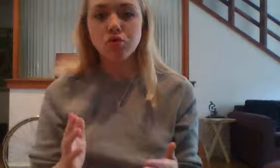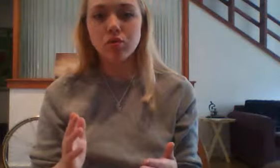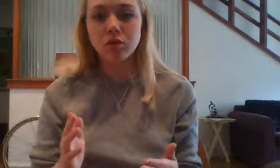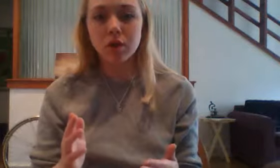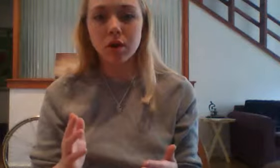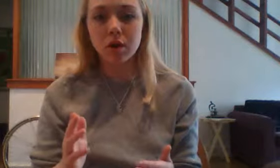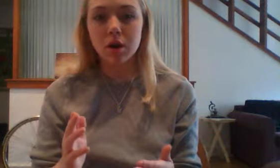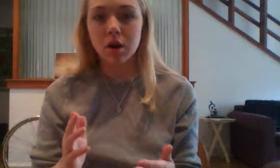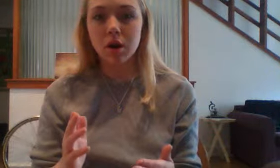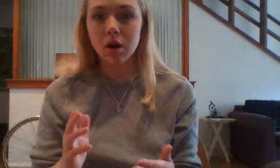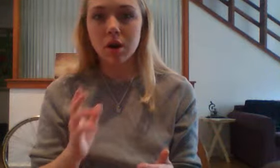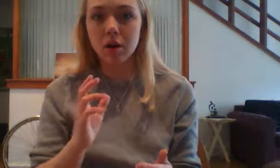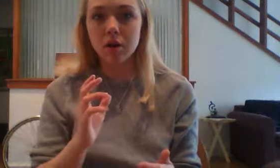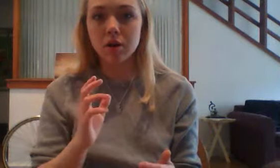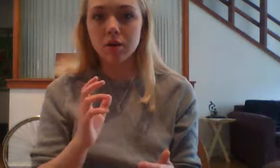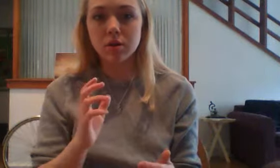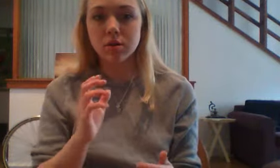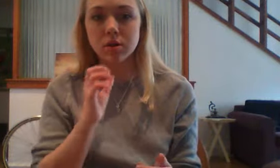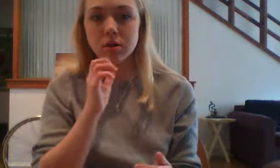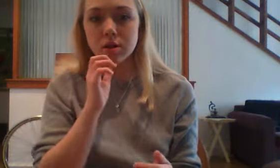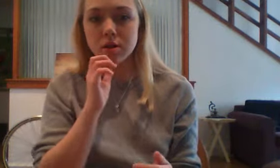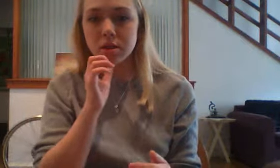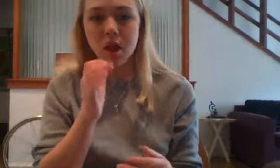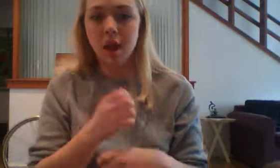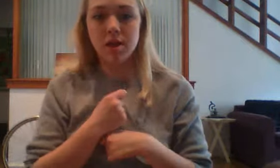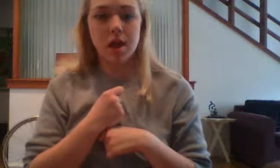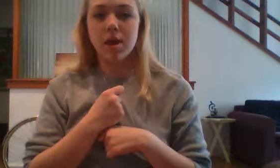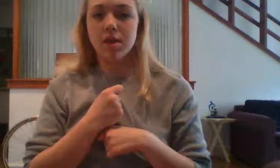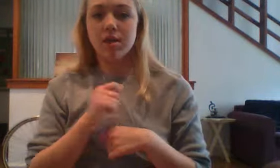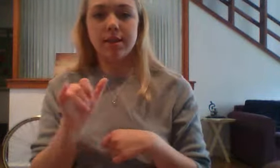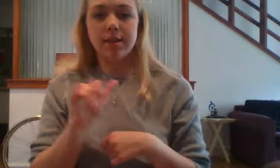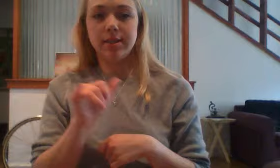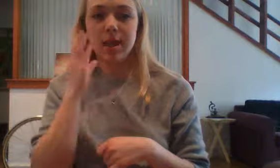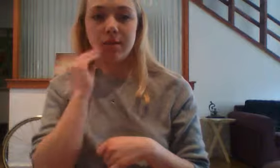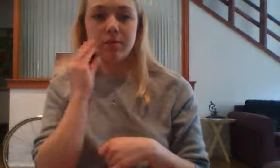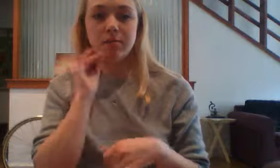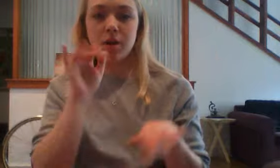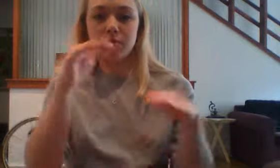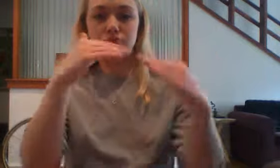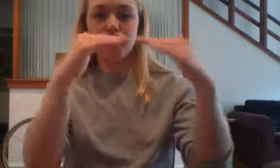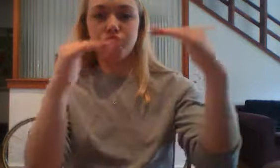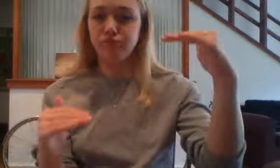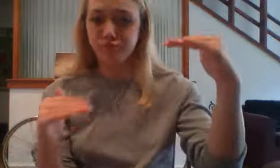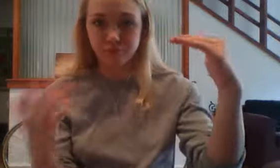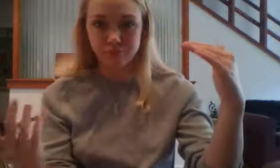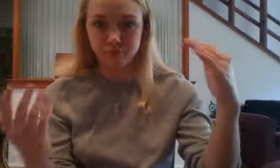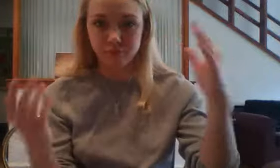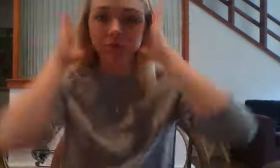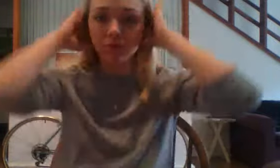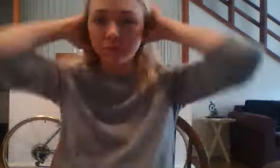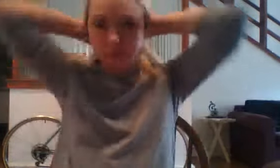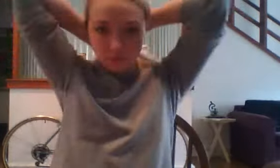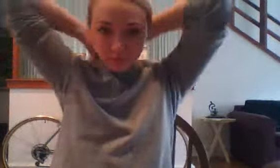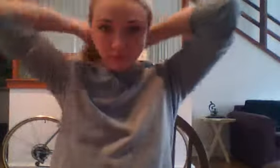the text only. But it also misses the mark, in my mind, as far as other people who might want to fix